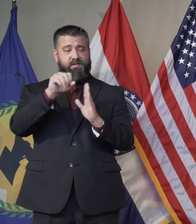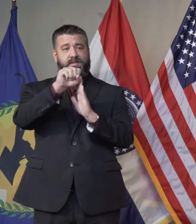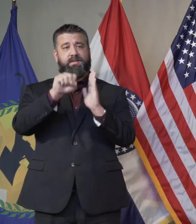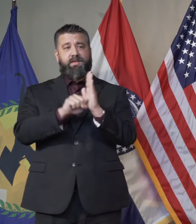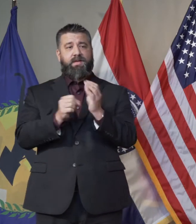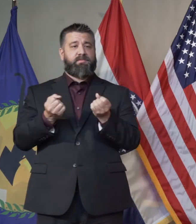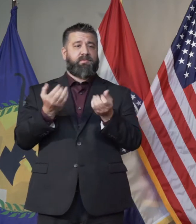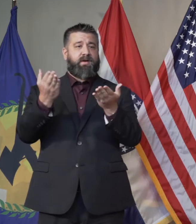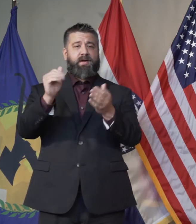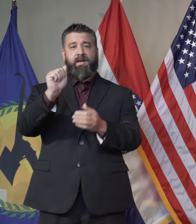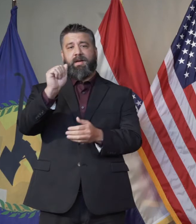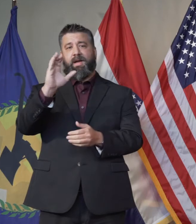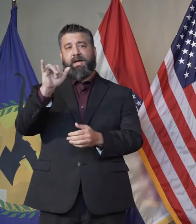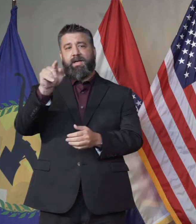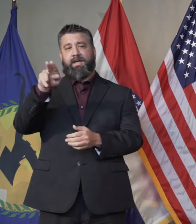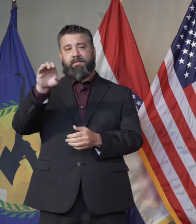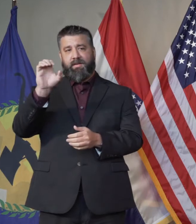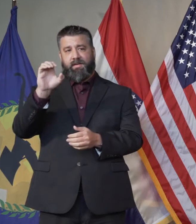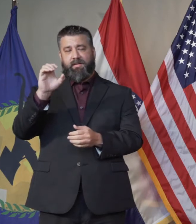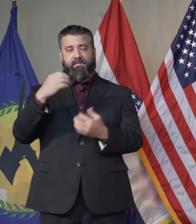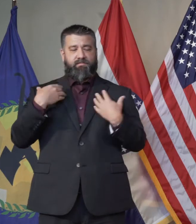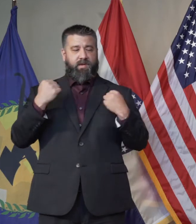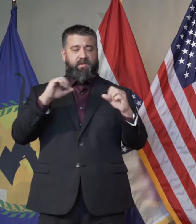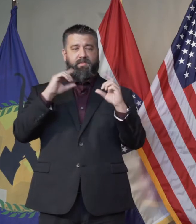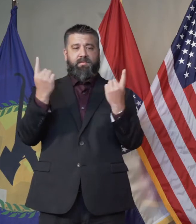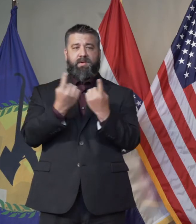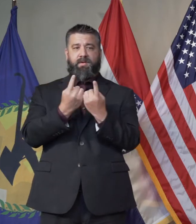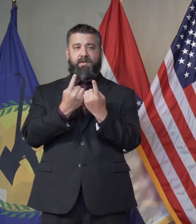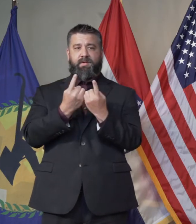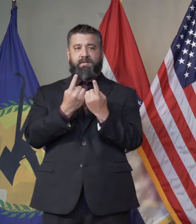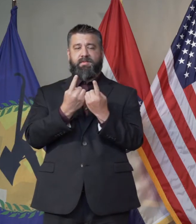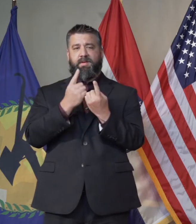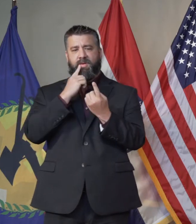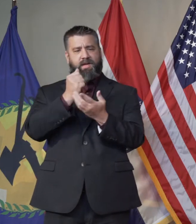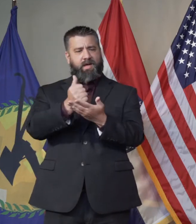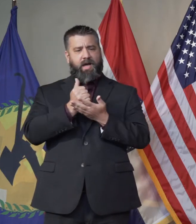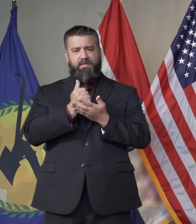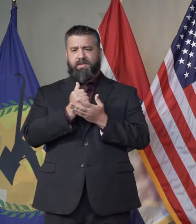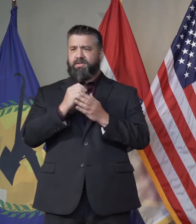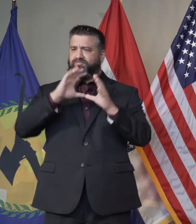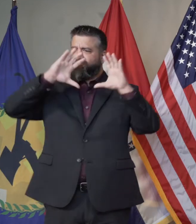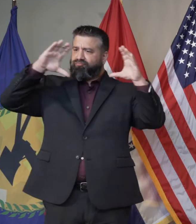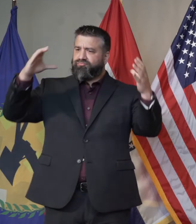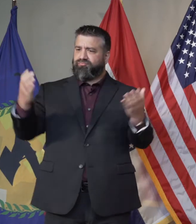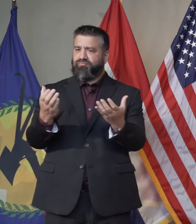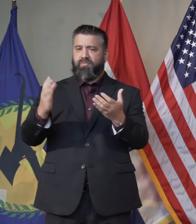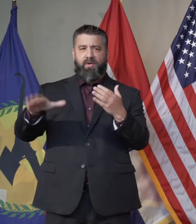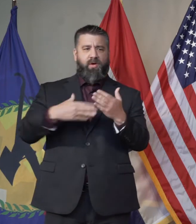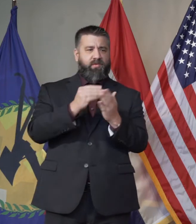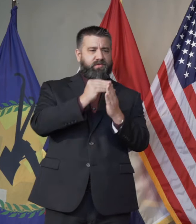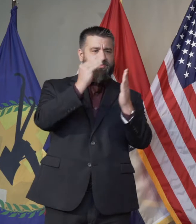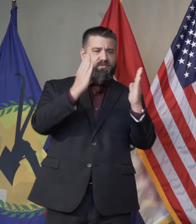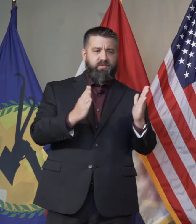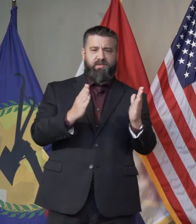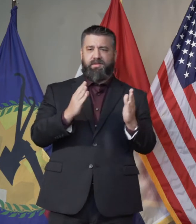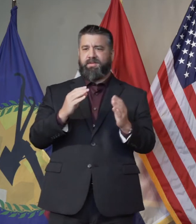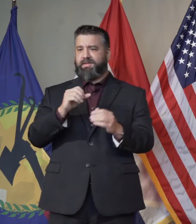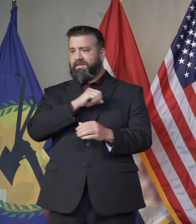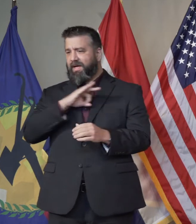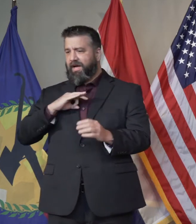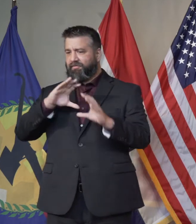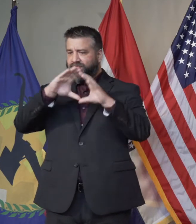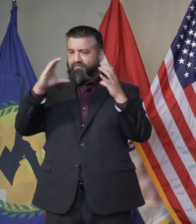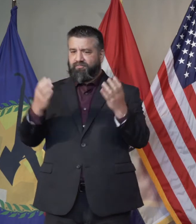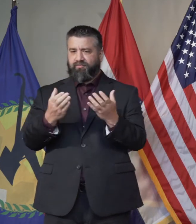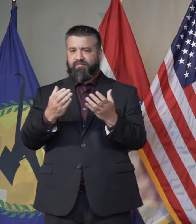real opportunity to bring our 80 faculty and 1,200 students together to really tackle some of the challenges that our region and the county